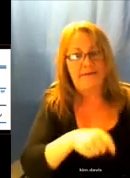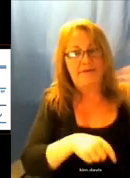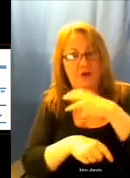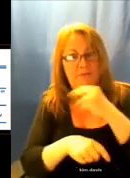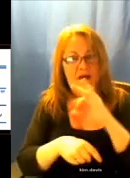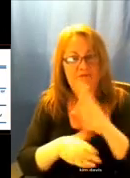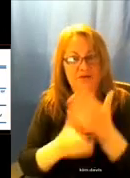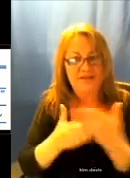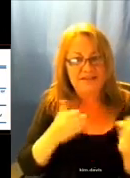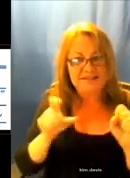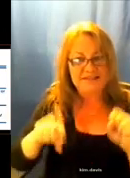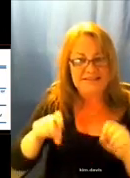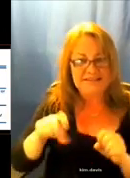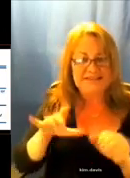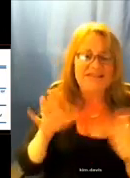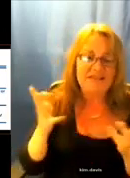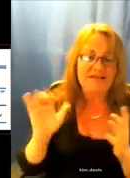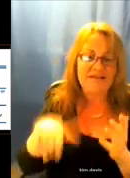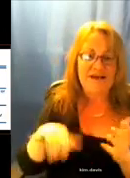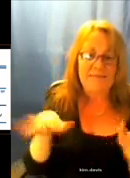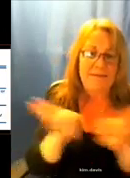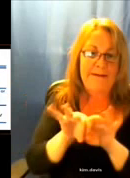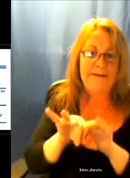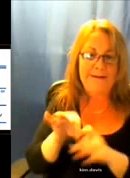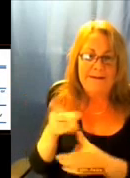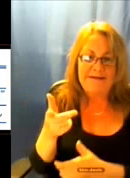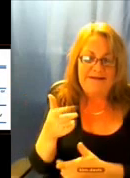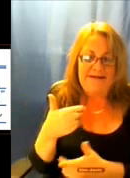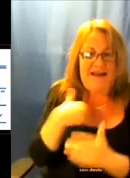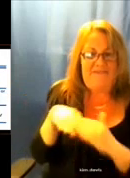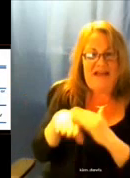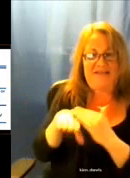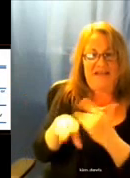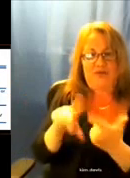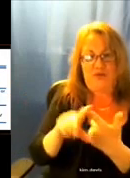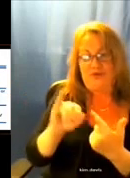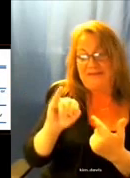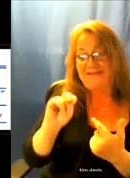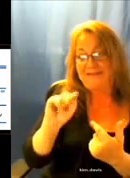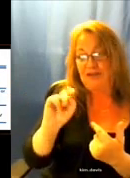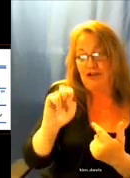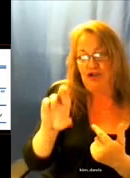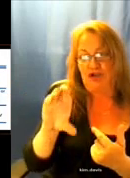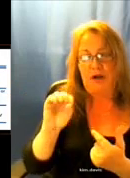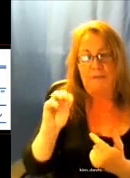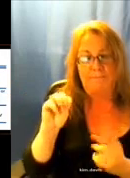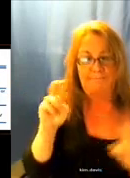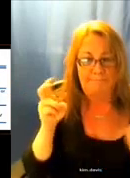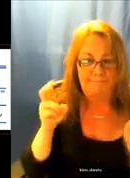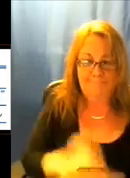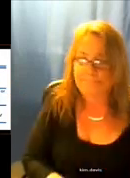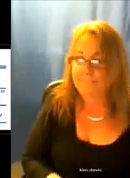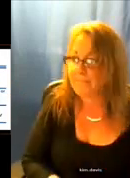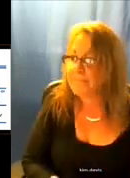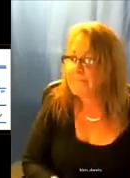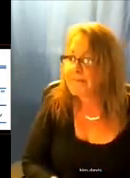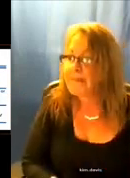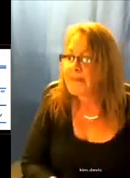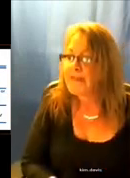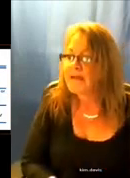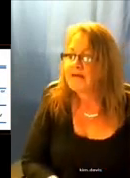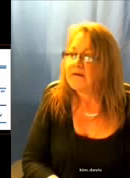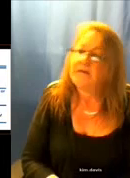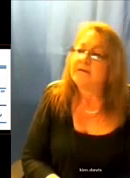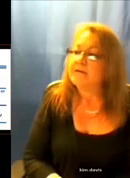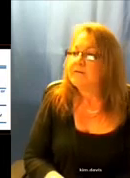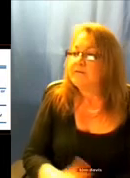order, any of those dropping them off or coming in. It's important to have that access to communication through